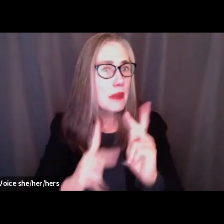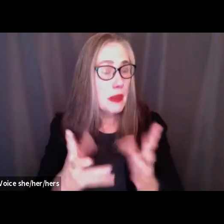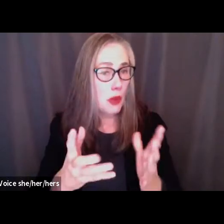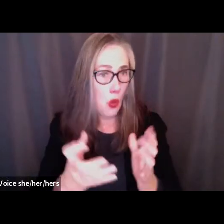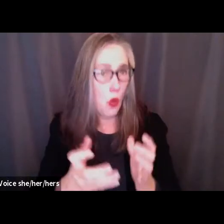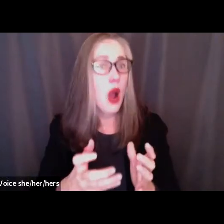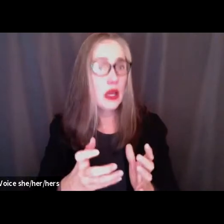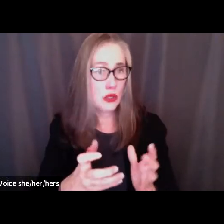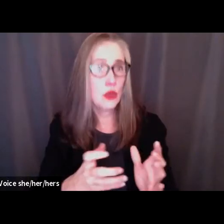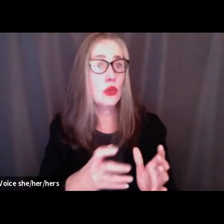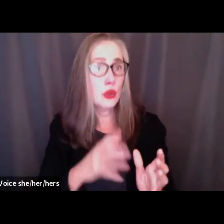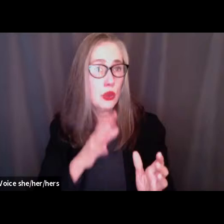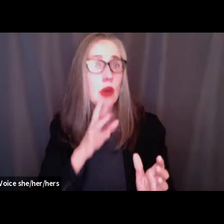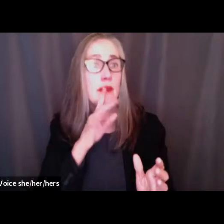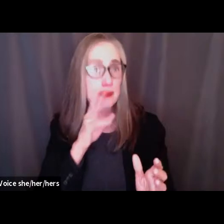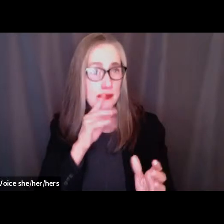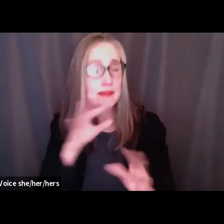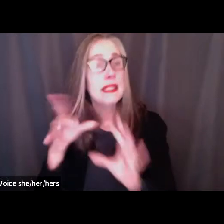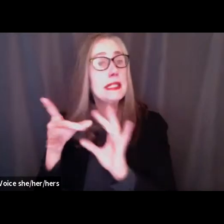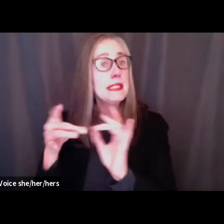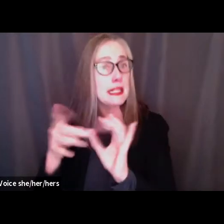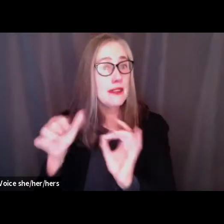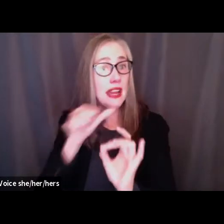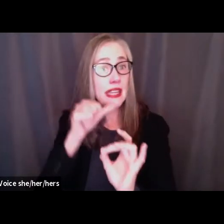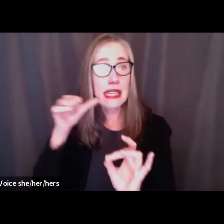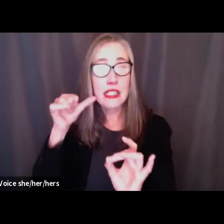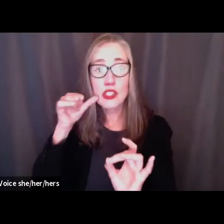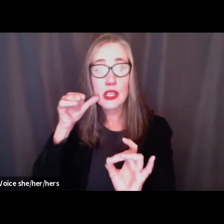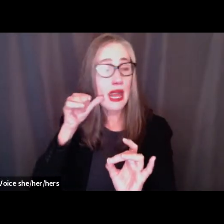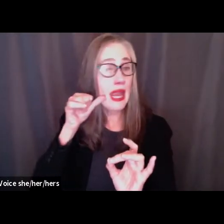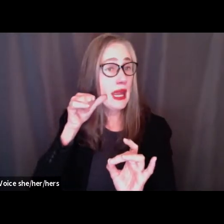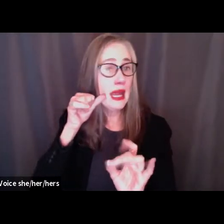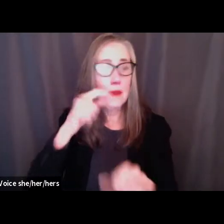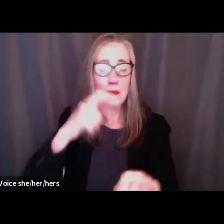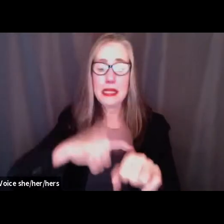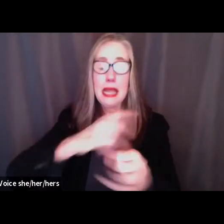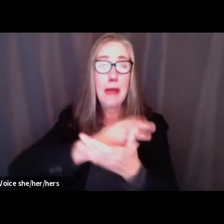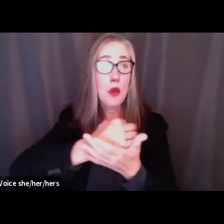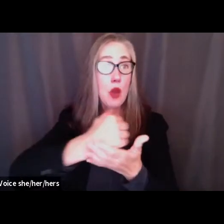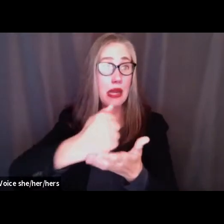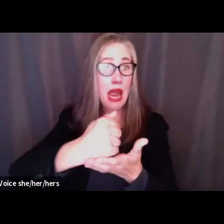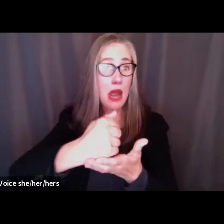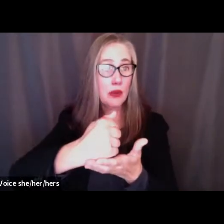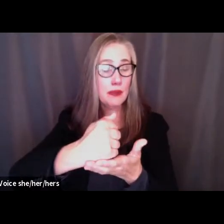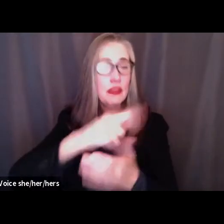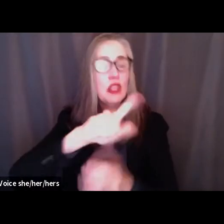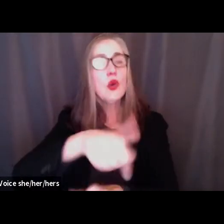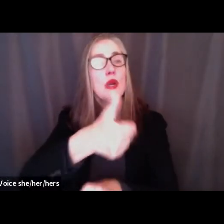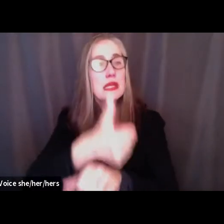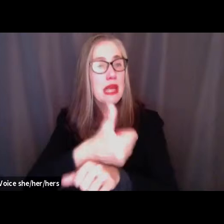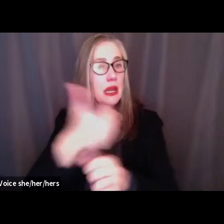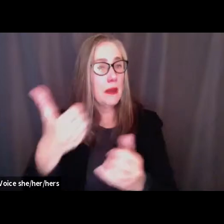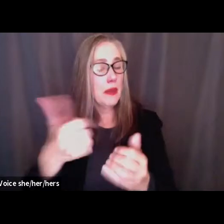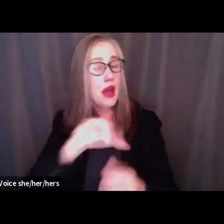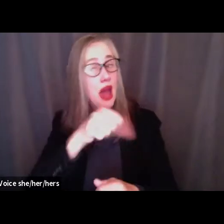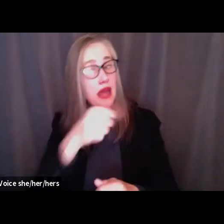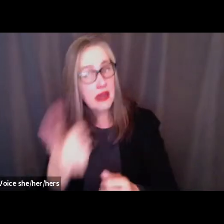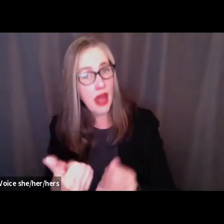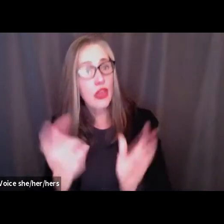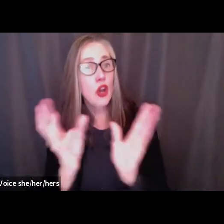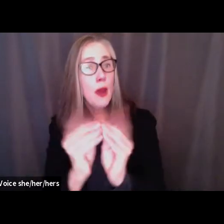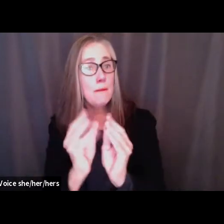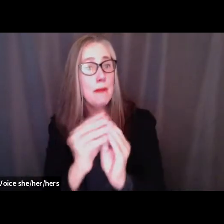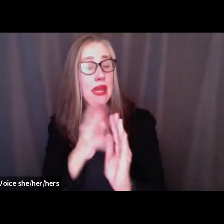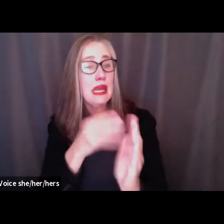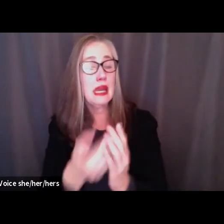an opportunity to do so, we have scheduled an additional testimony hearing for Monday, November 29th, 5 p.m.